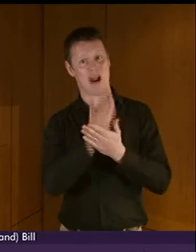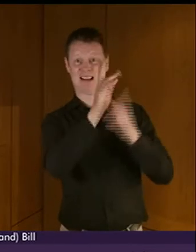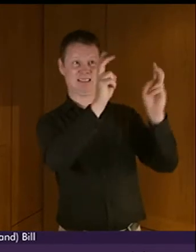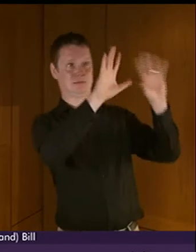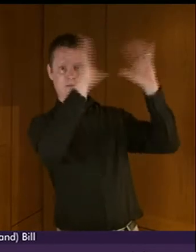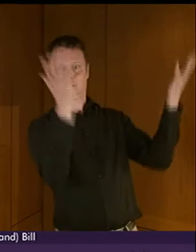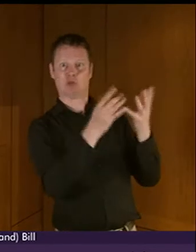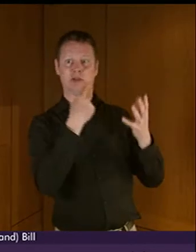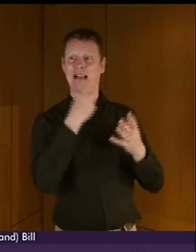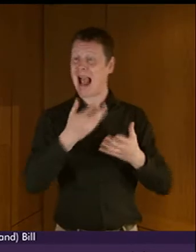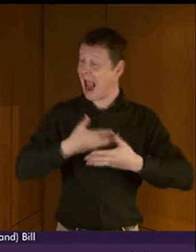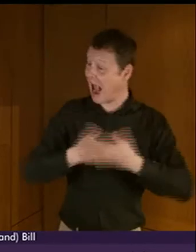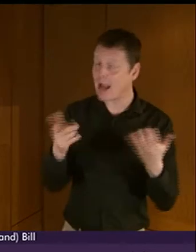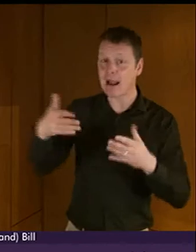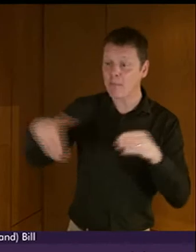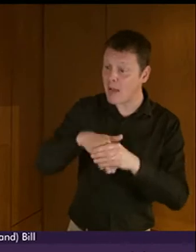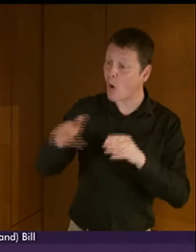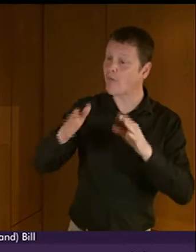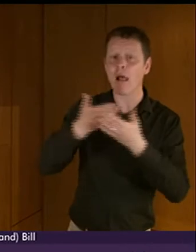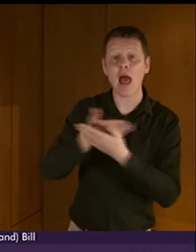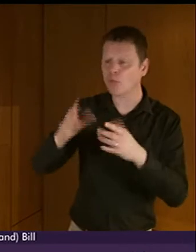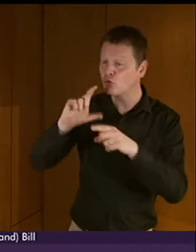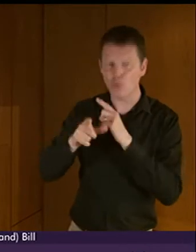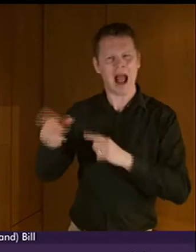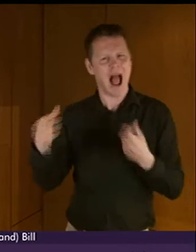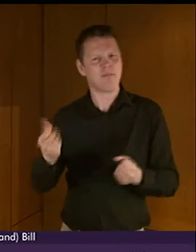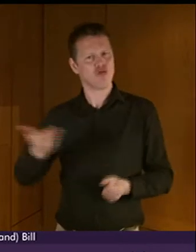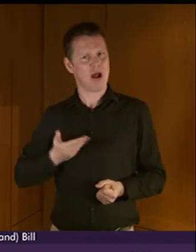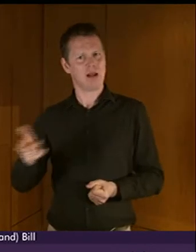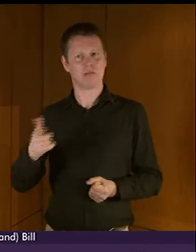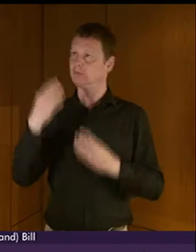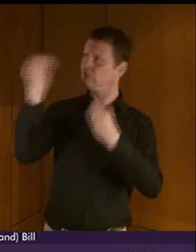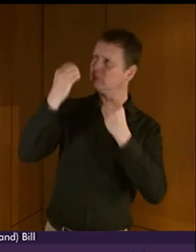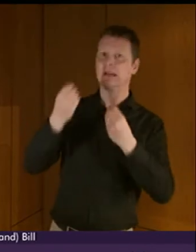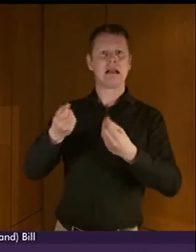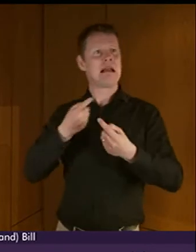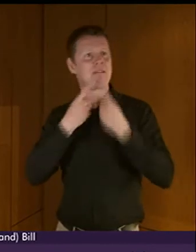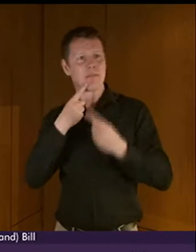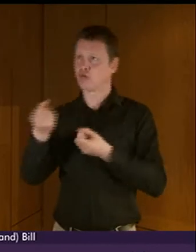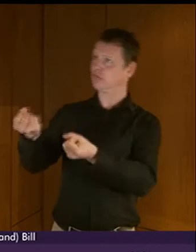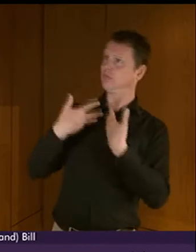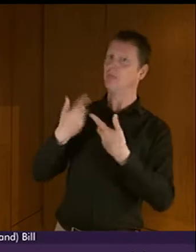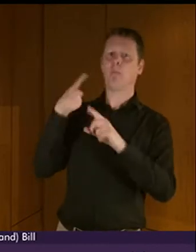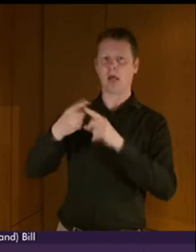community the right to use their own language and to be taught or to receive information in that language. Article